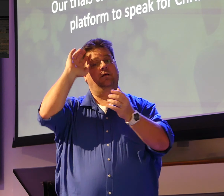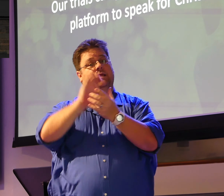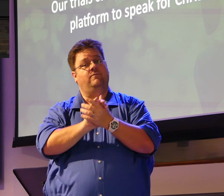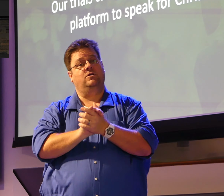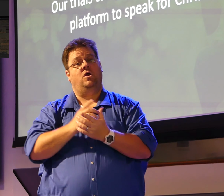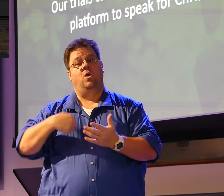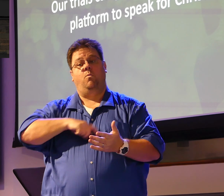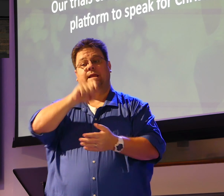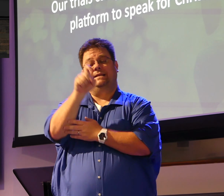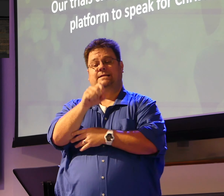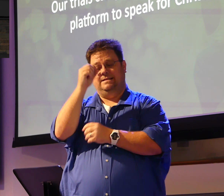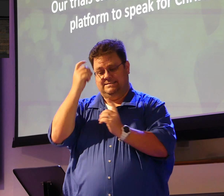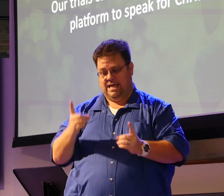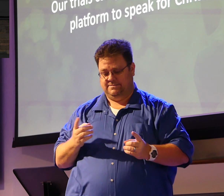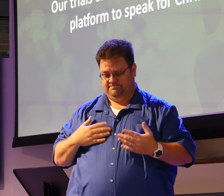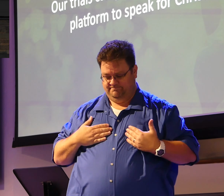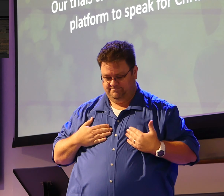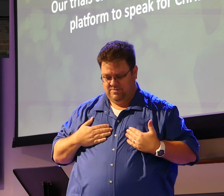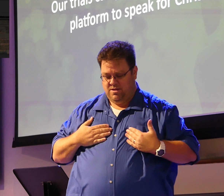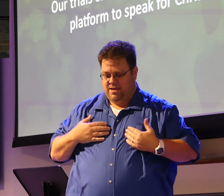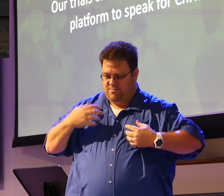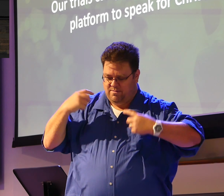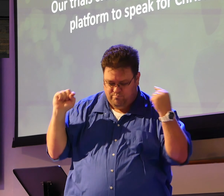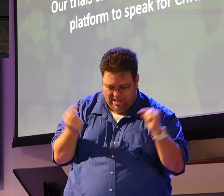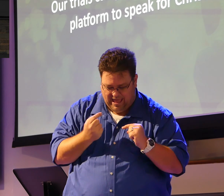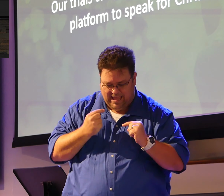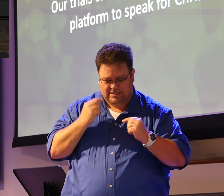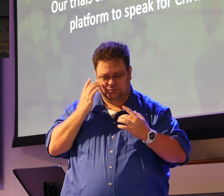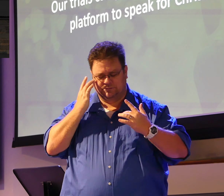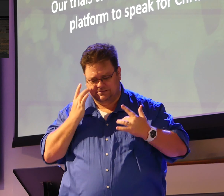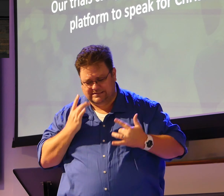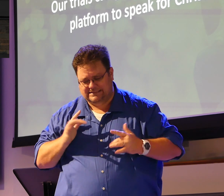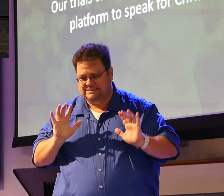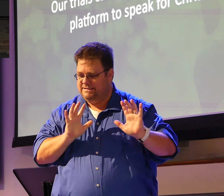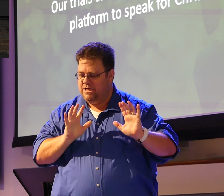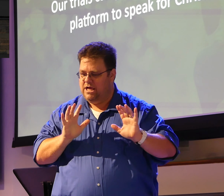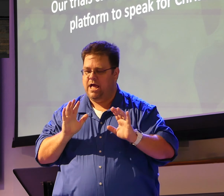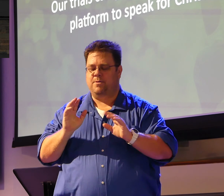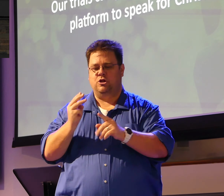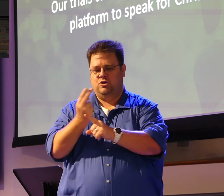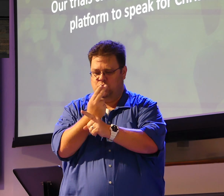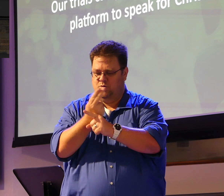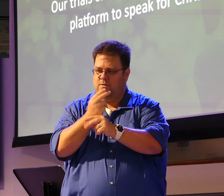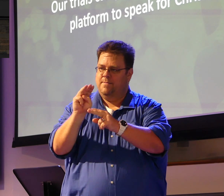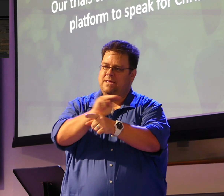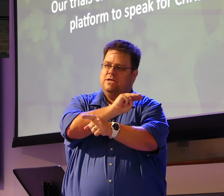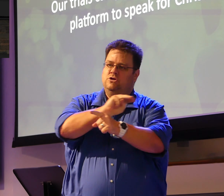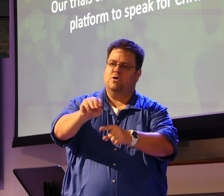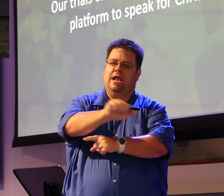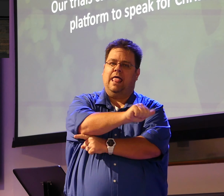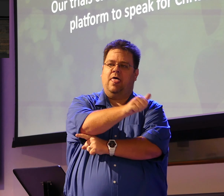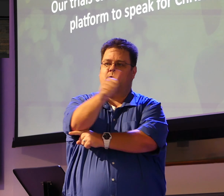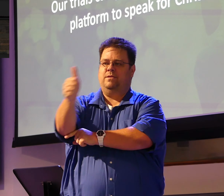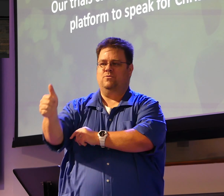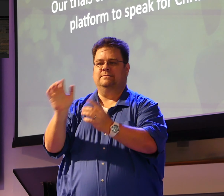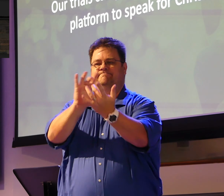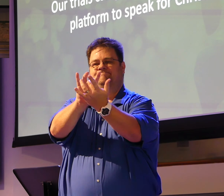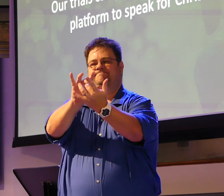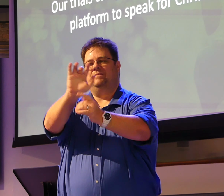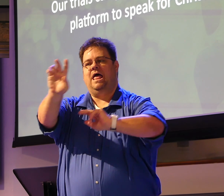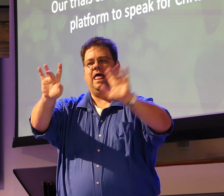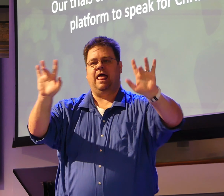but as believers we can decide that even in our pain and grief that we're going to find ministry opportunity through our problems